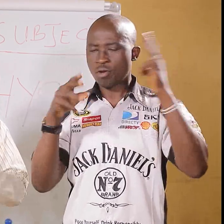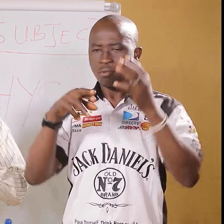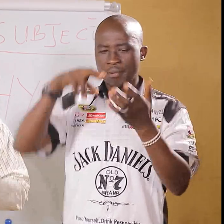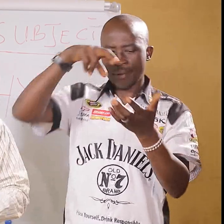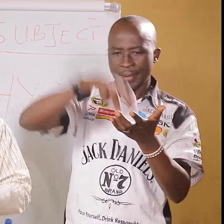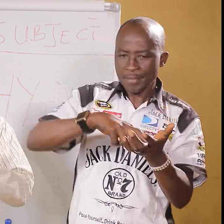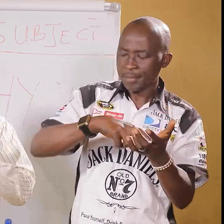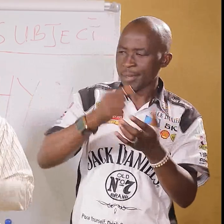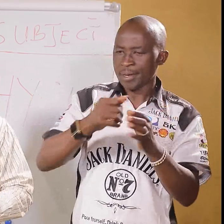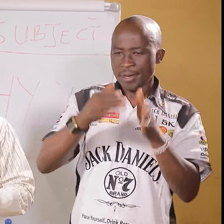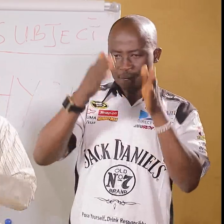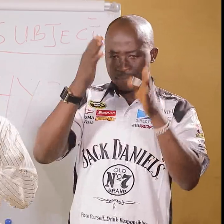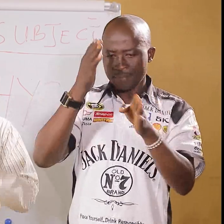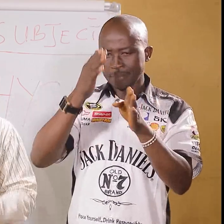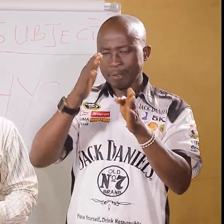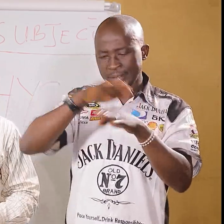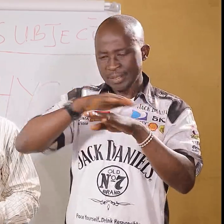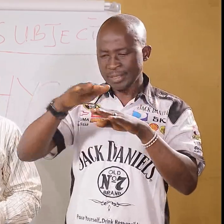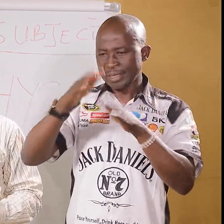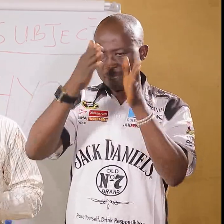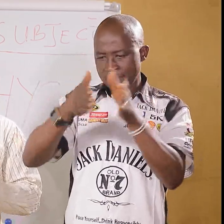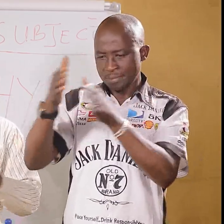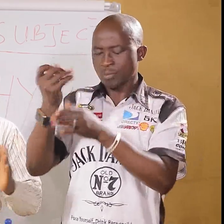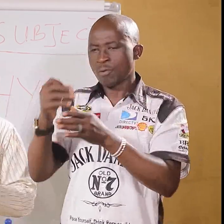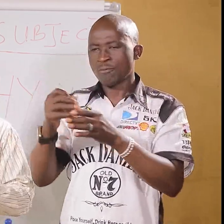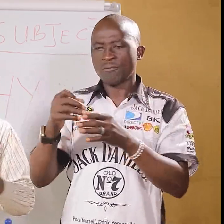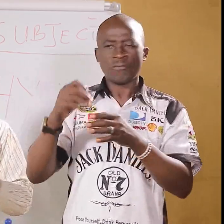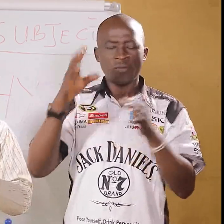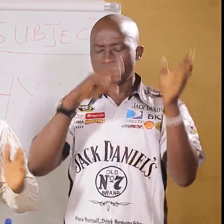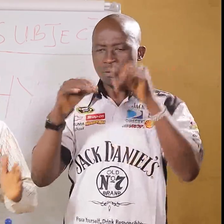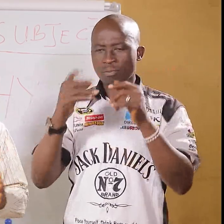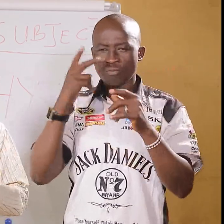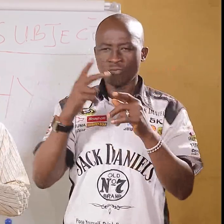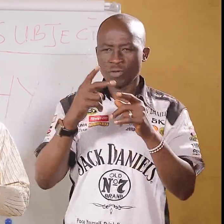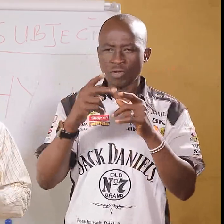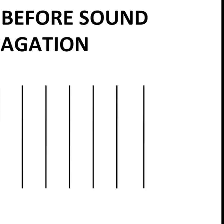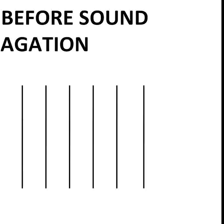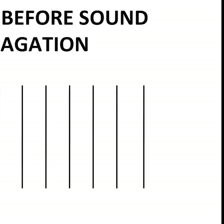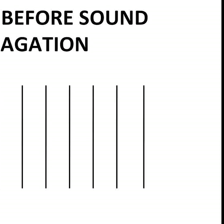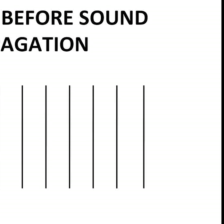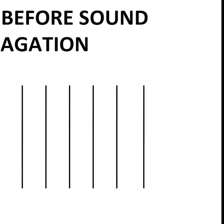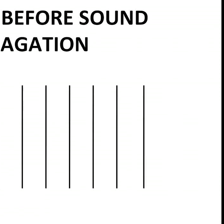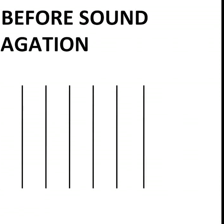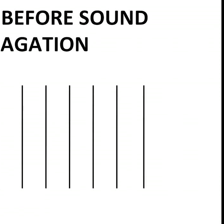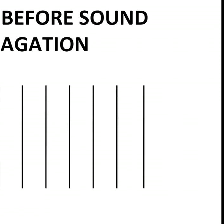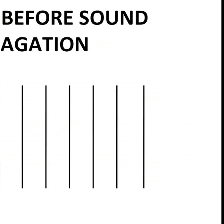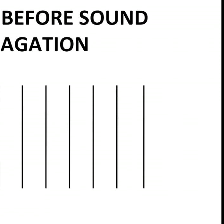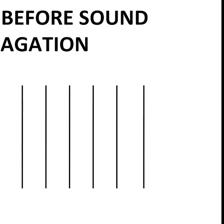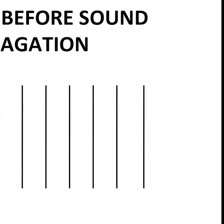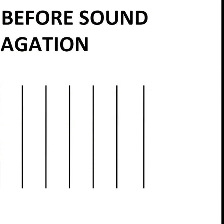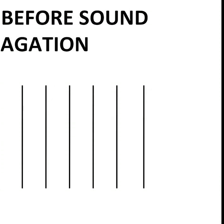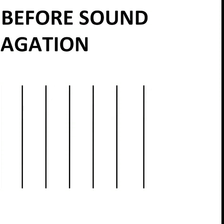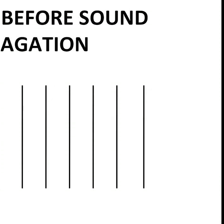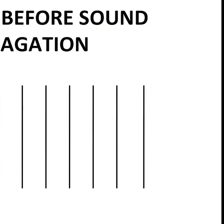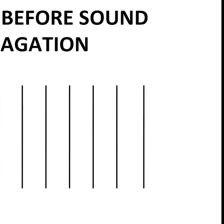representing the layers of molecules of air. You can see they are evenly spaced. The lines are evenly spaced. While sound